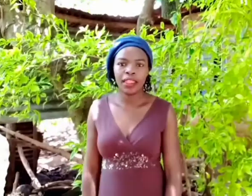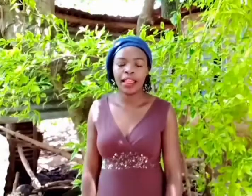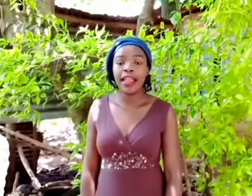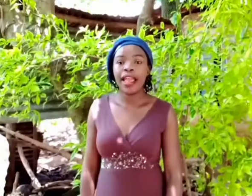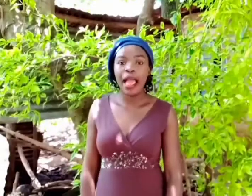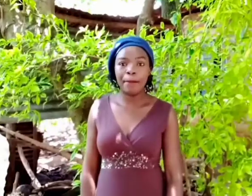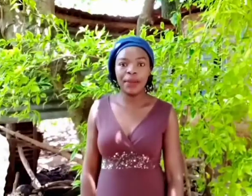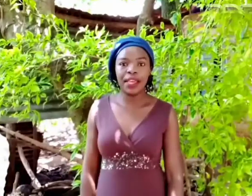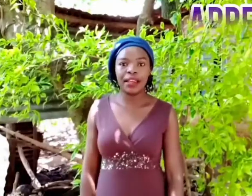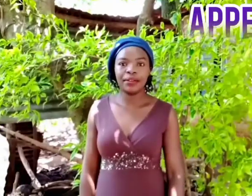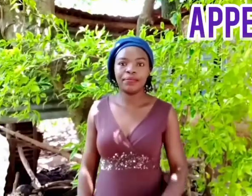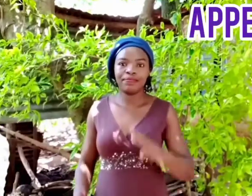appear,